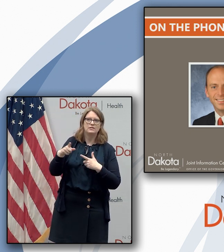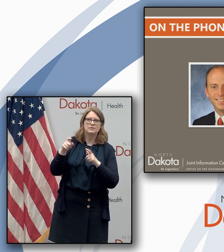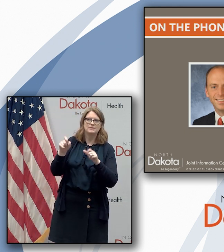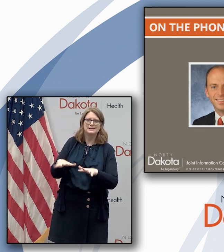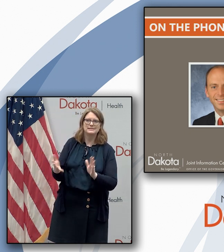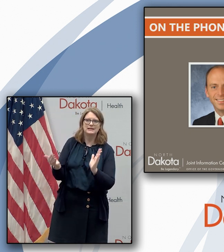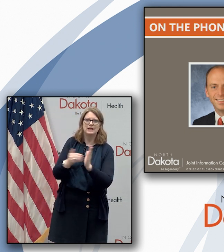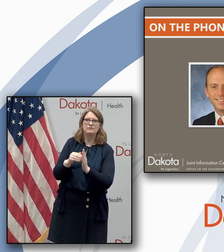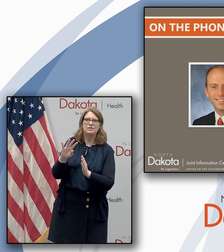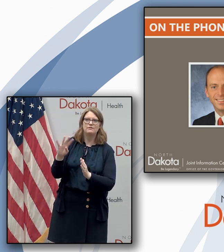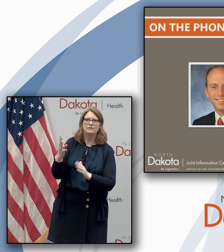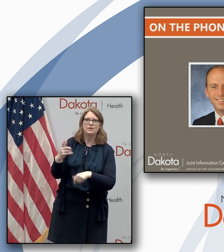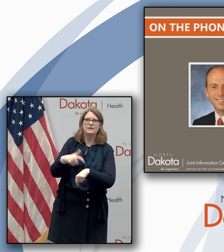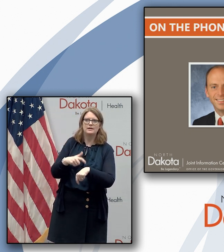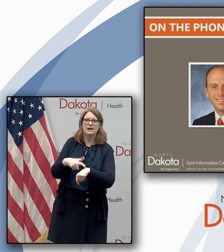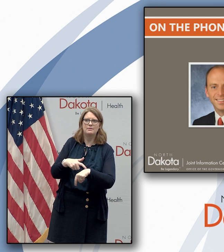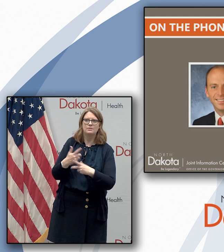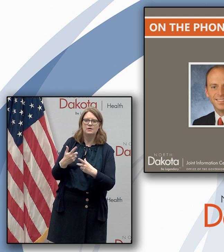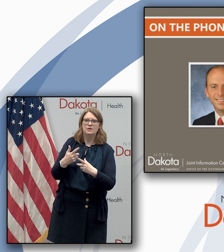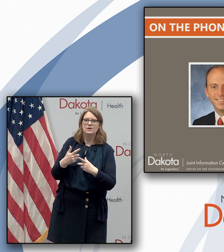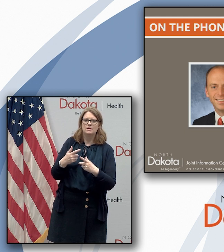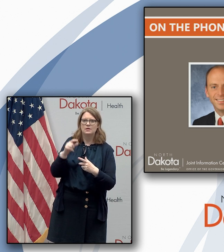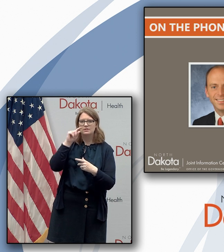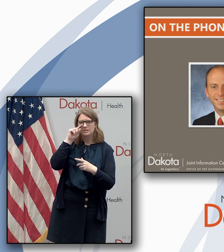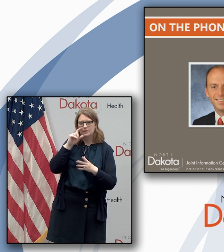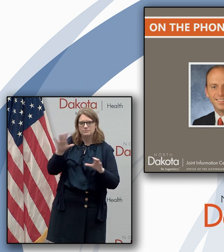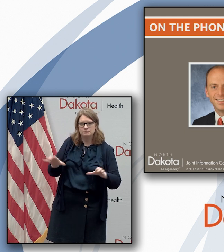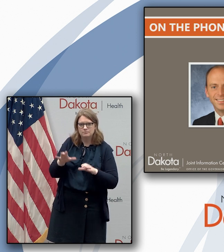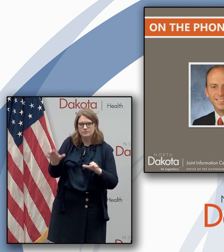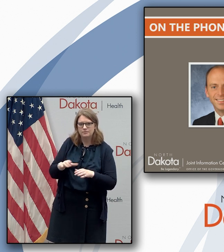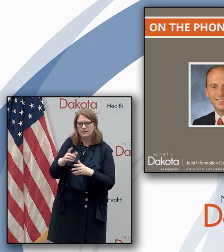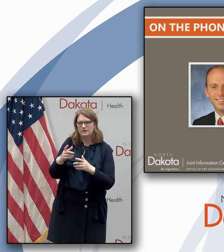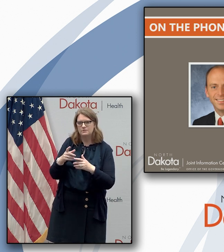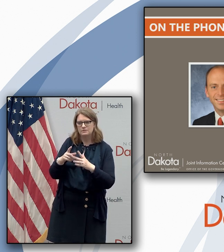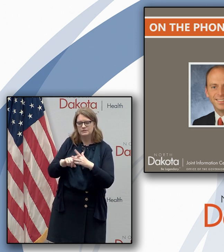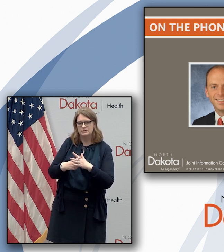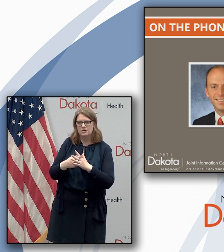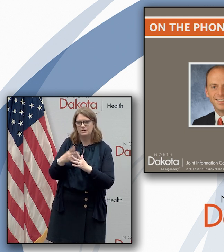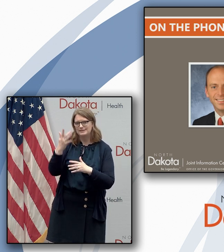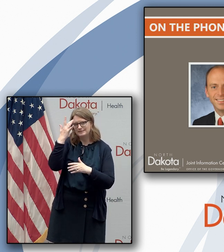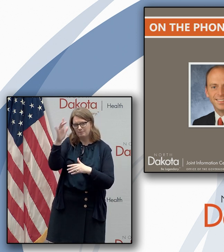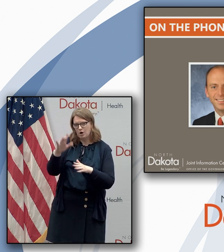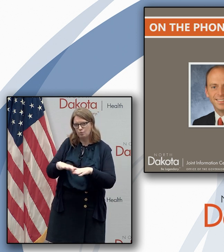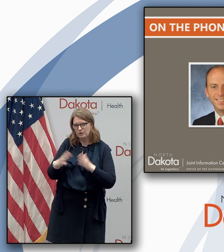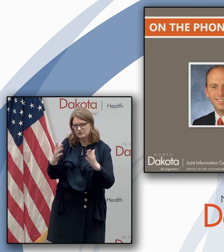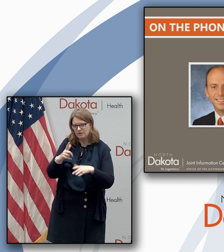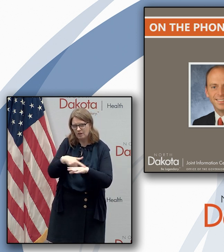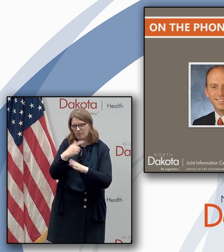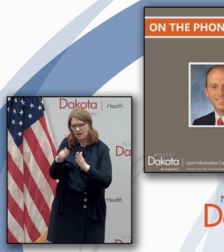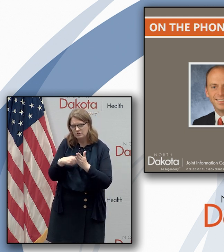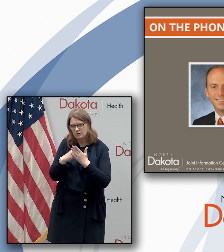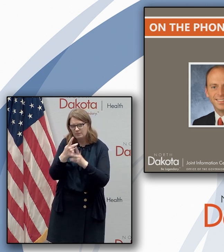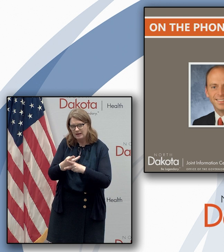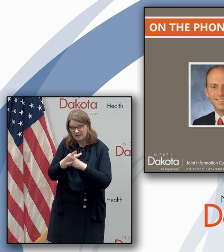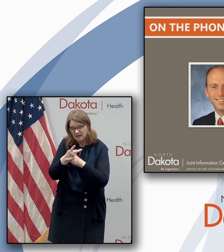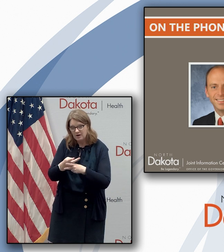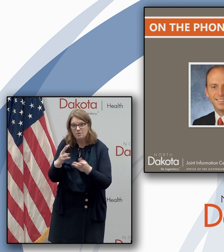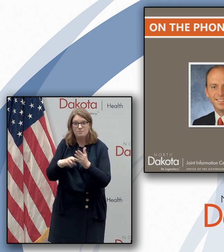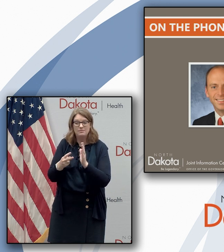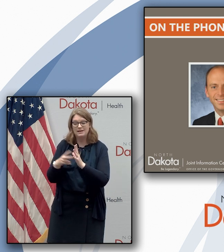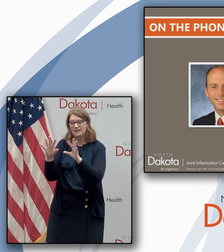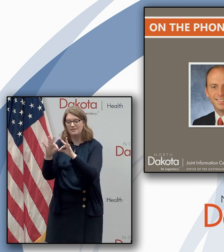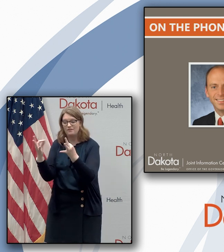4th time. This aggressive testing will lead to a smart restart of long-term care, and it will allow us to reunite our